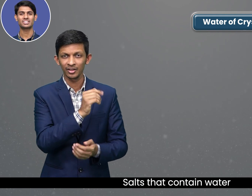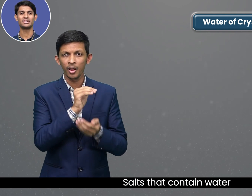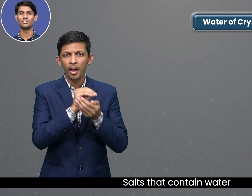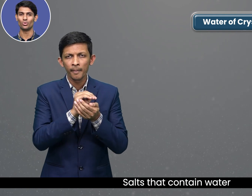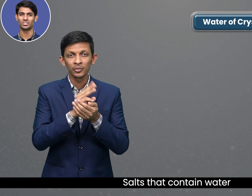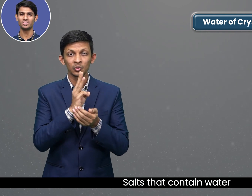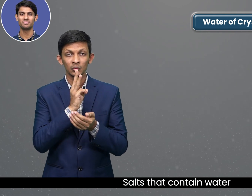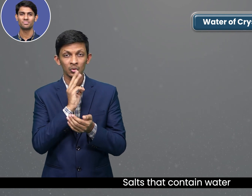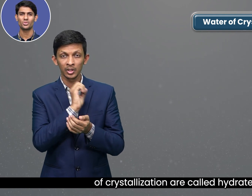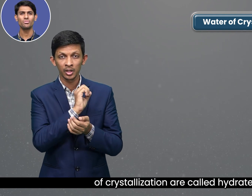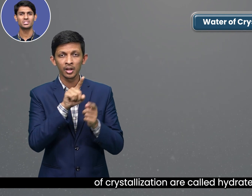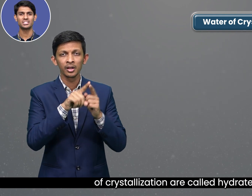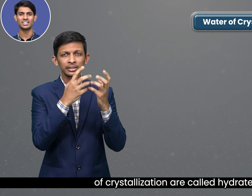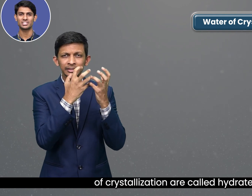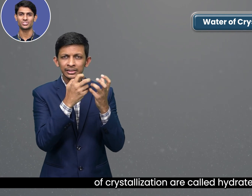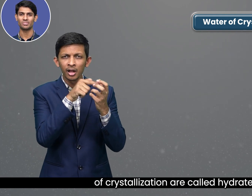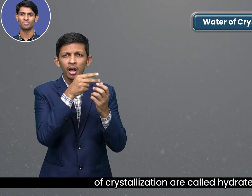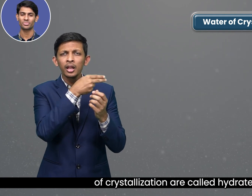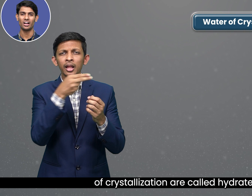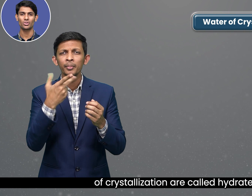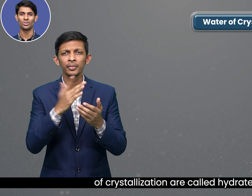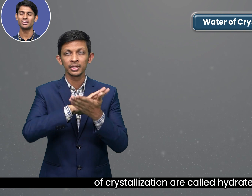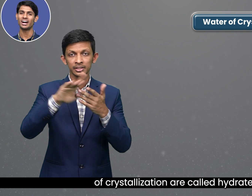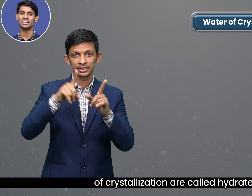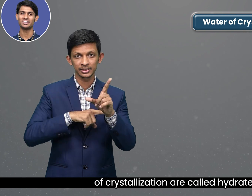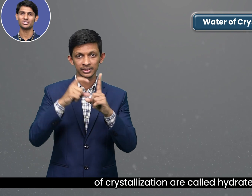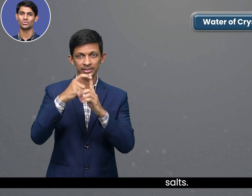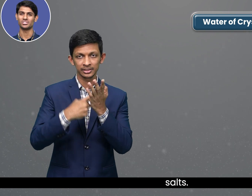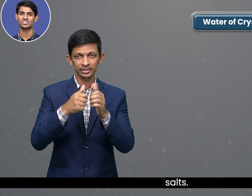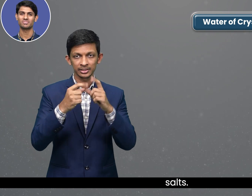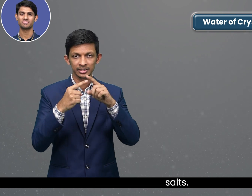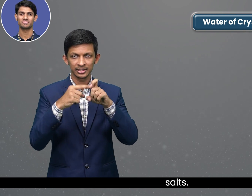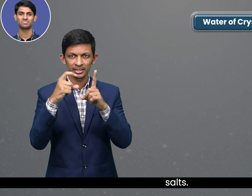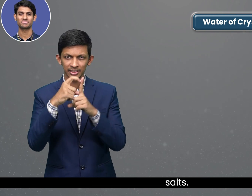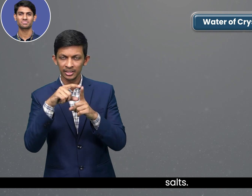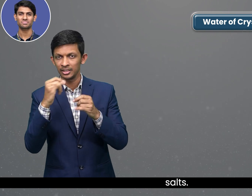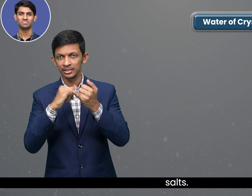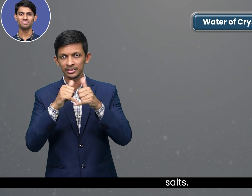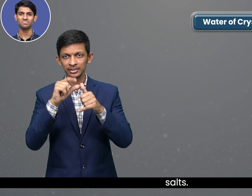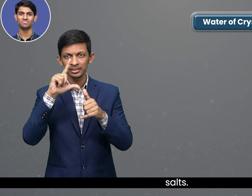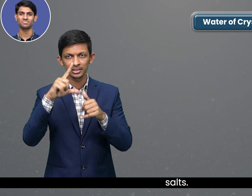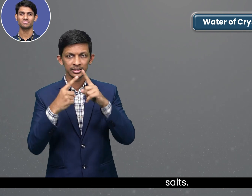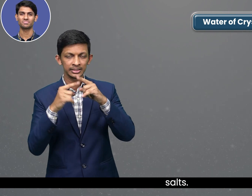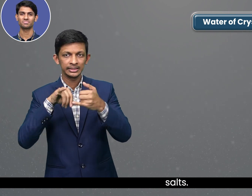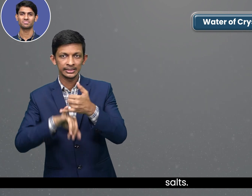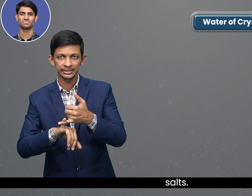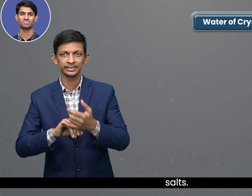Salts that contain water of crystallization are called hydrated salts.